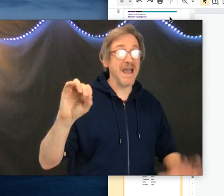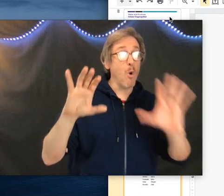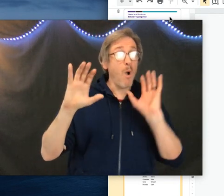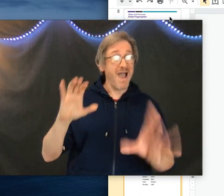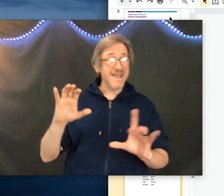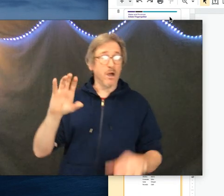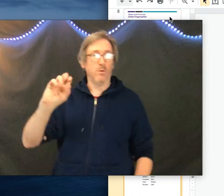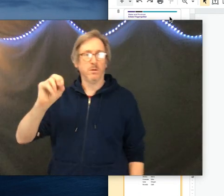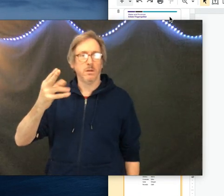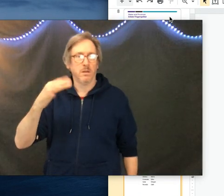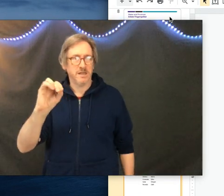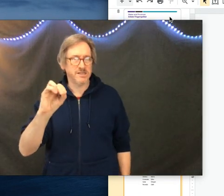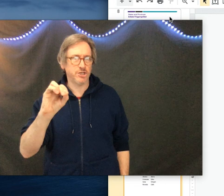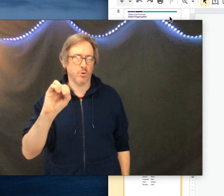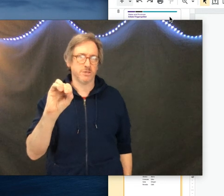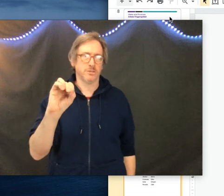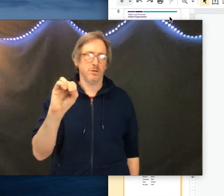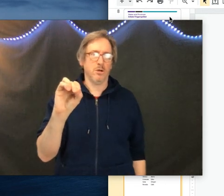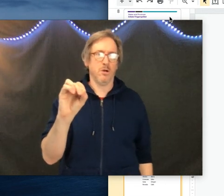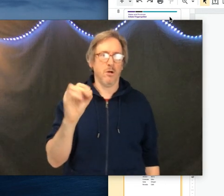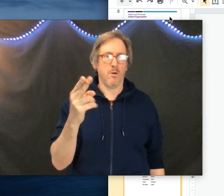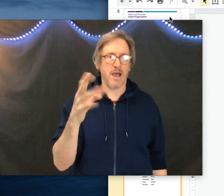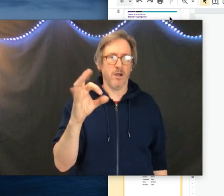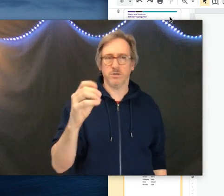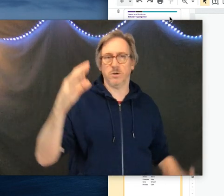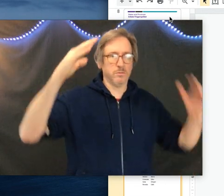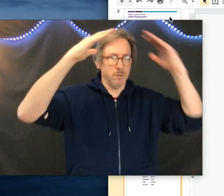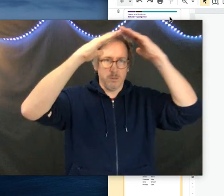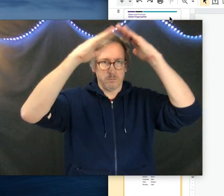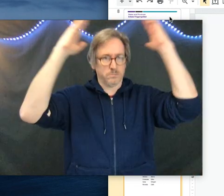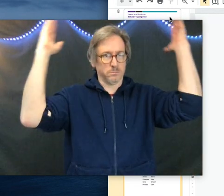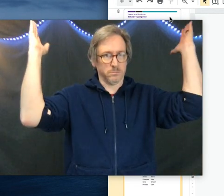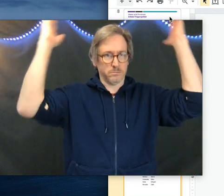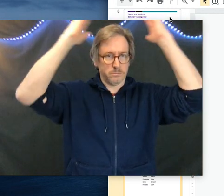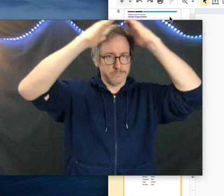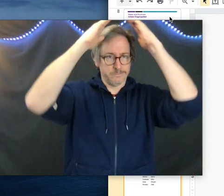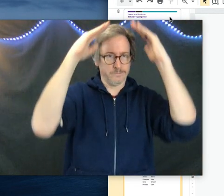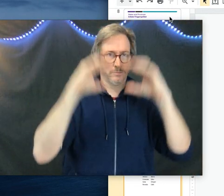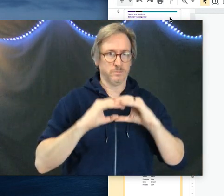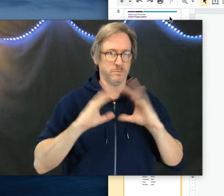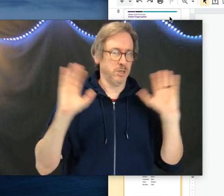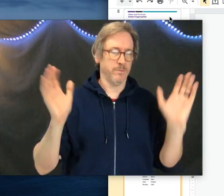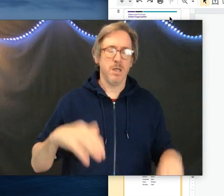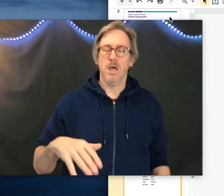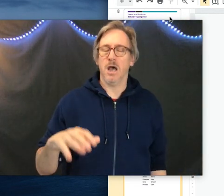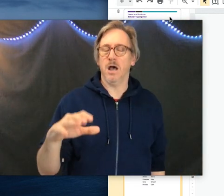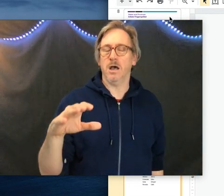Ohio. Now, Ohio is short. Ohio. Don't.